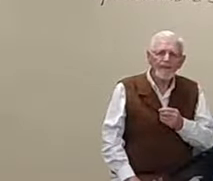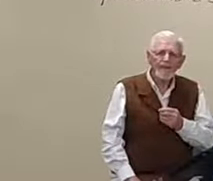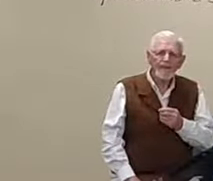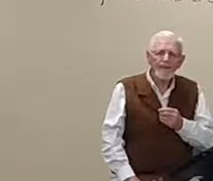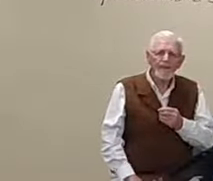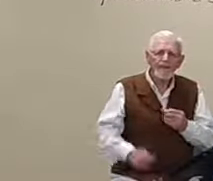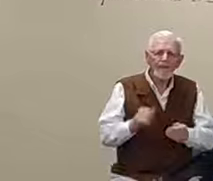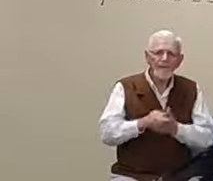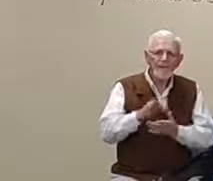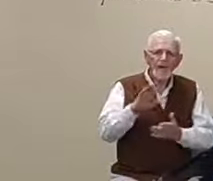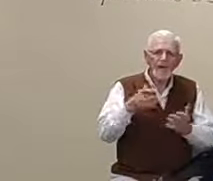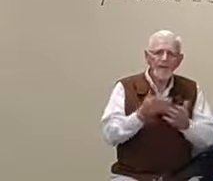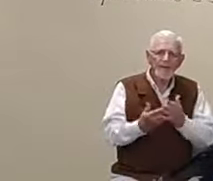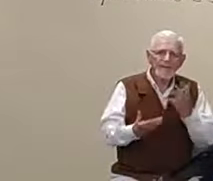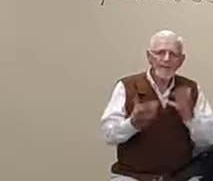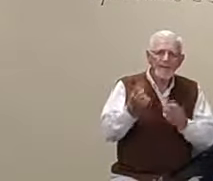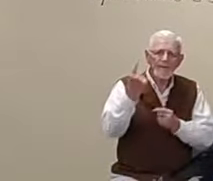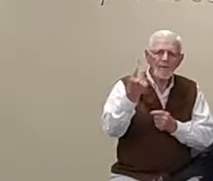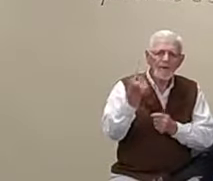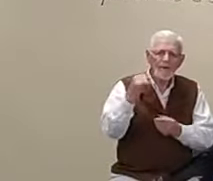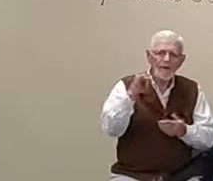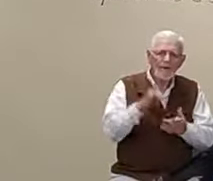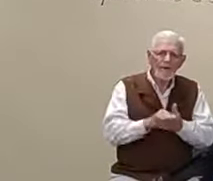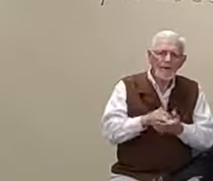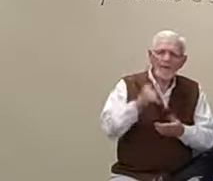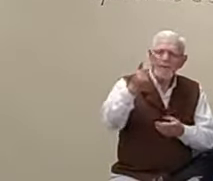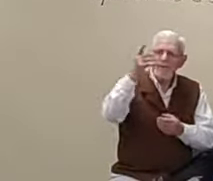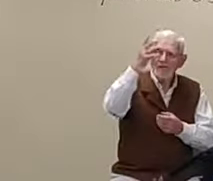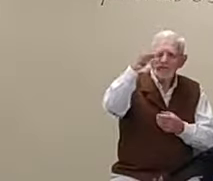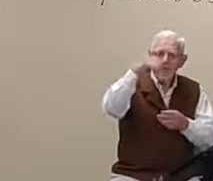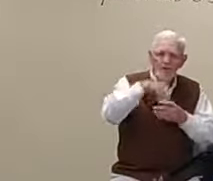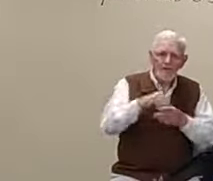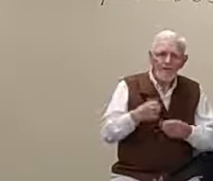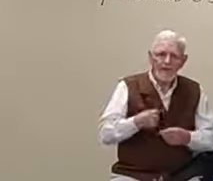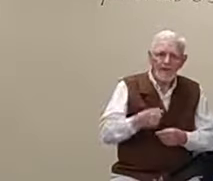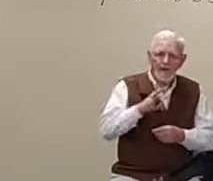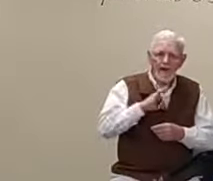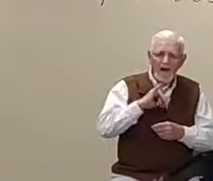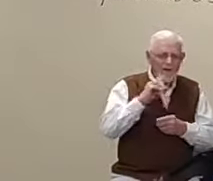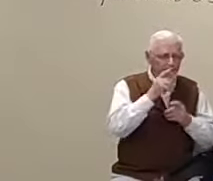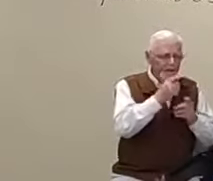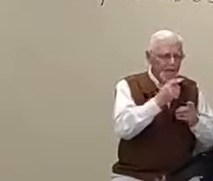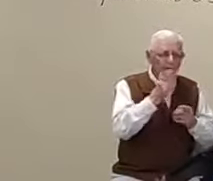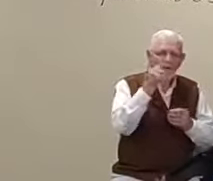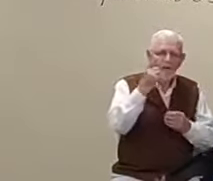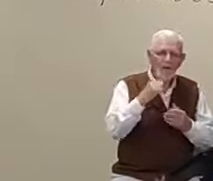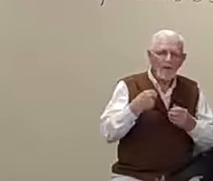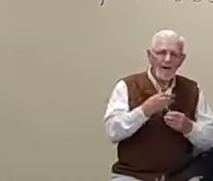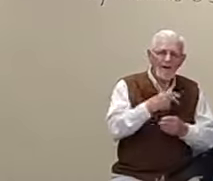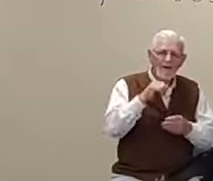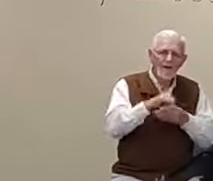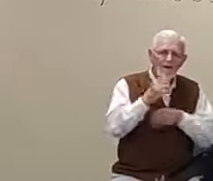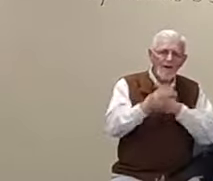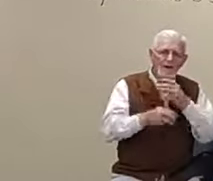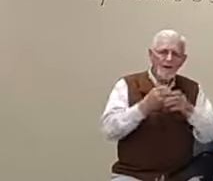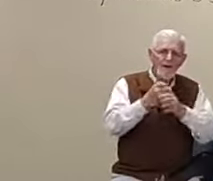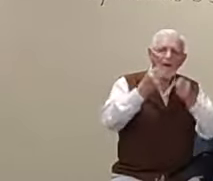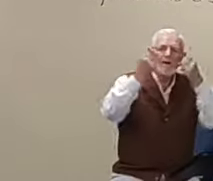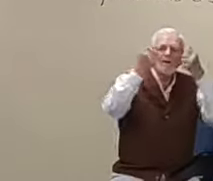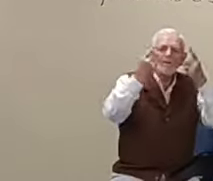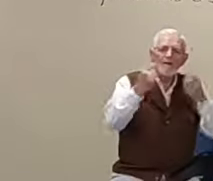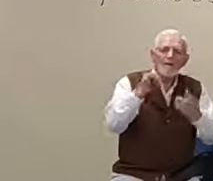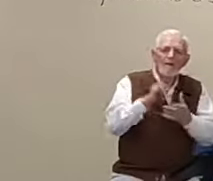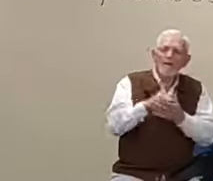21. That they all may be one, as thou, Father, art in me, and I in thee, that they may be one in us, that the world may believe that thou hast sent